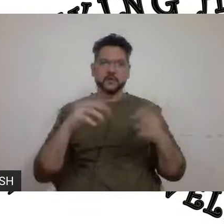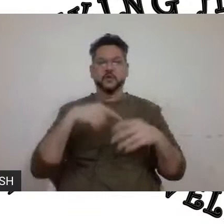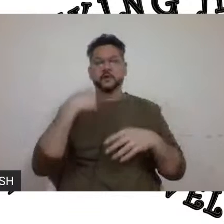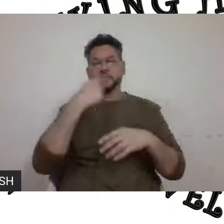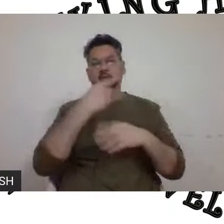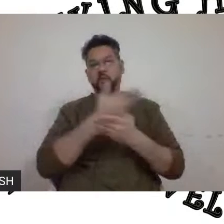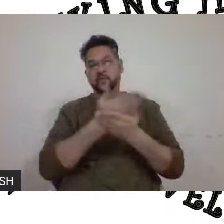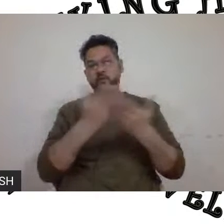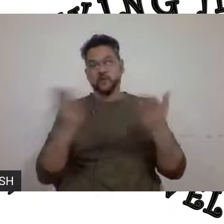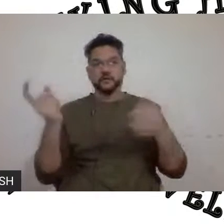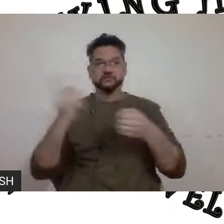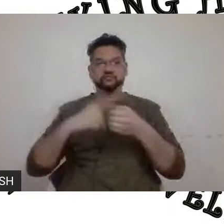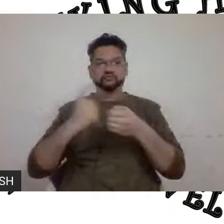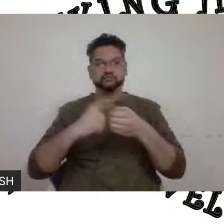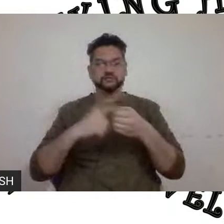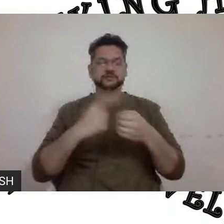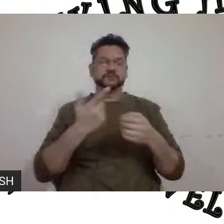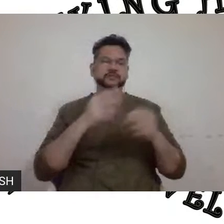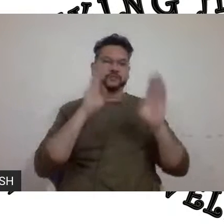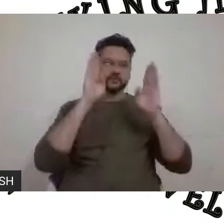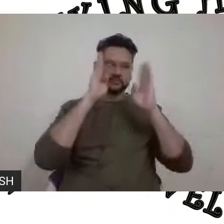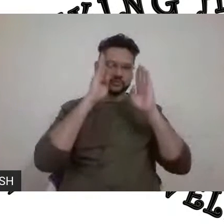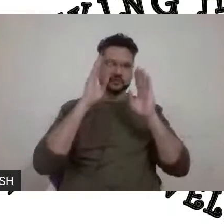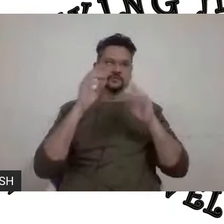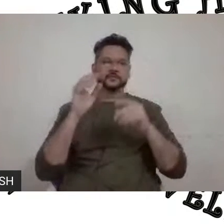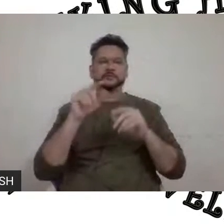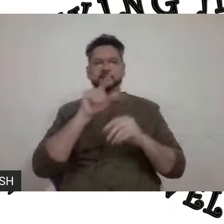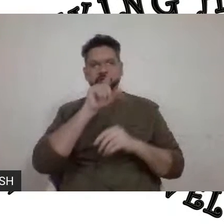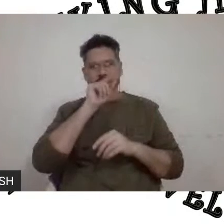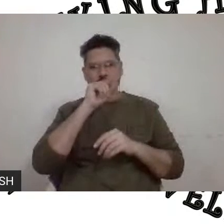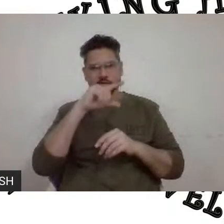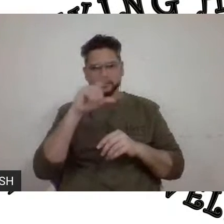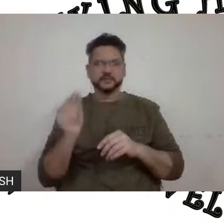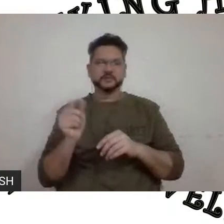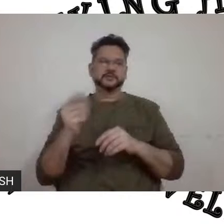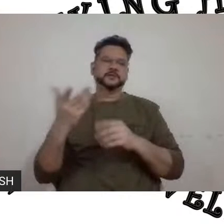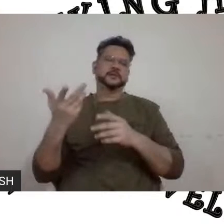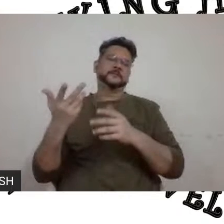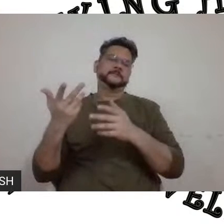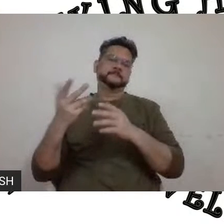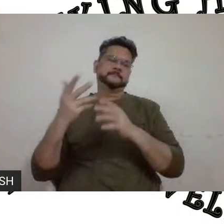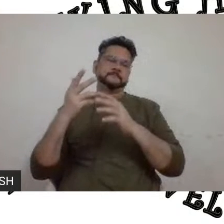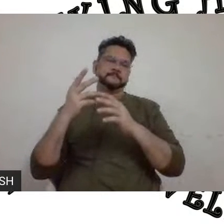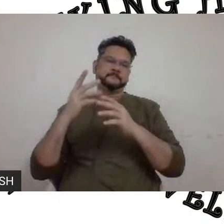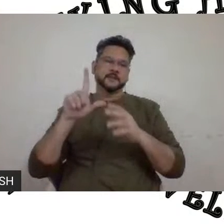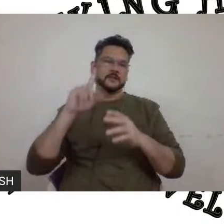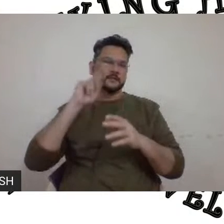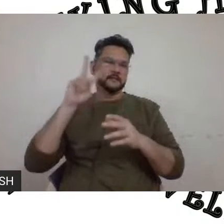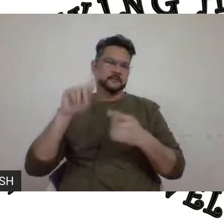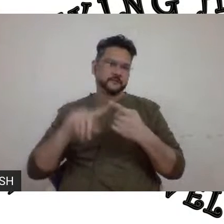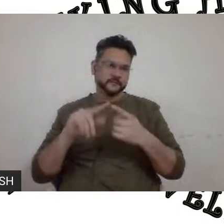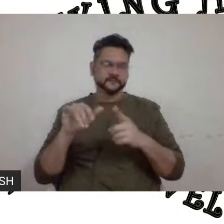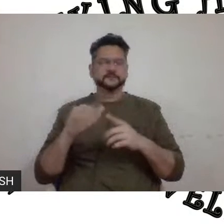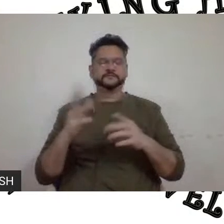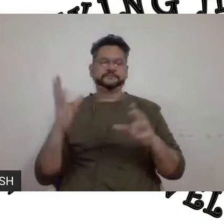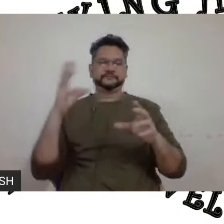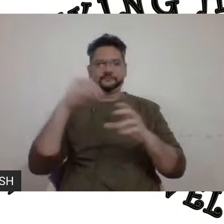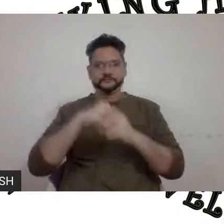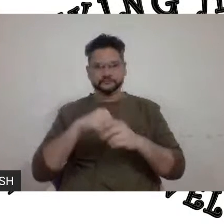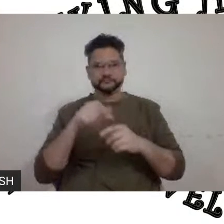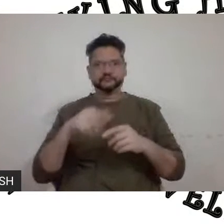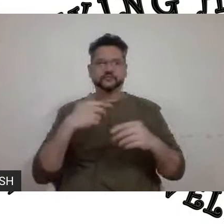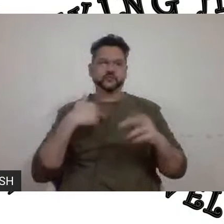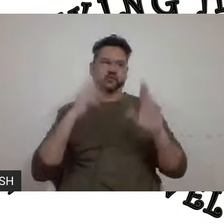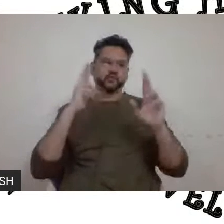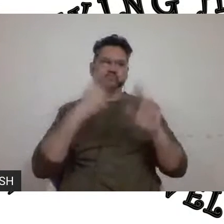YouTube, Twitter, and Facebook Live. I hope all of you will be benefited by this great initiative. Thanks, thanks a